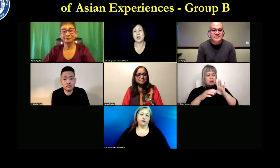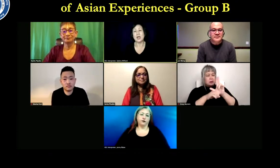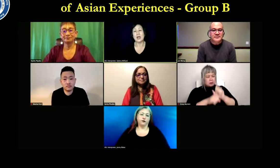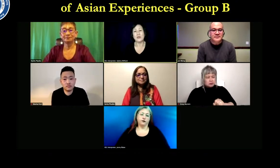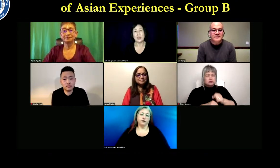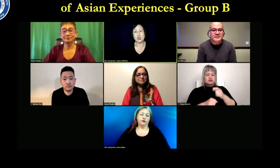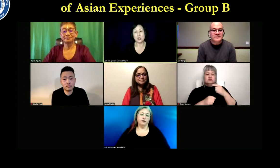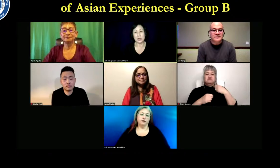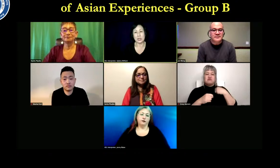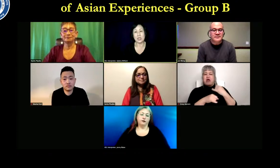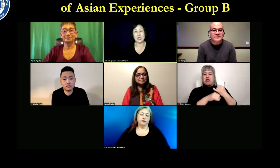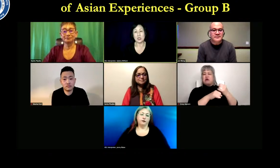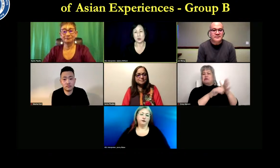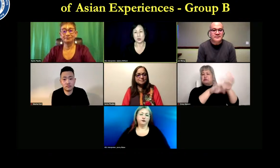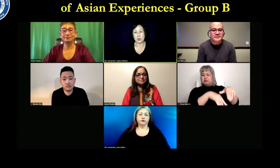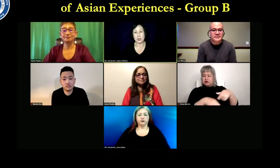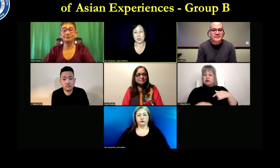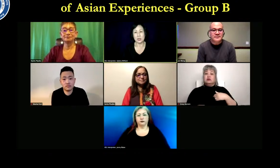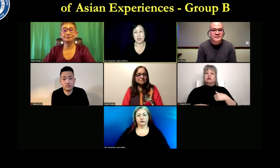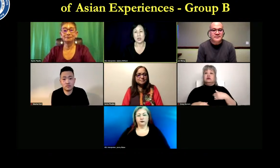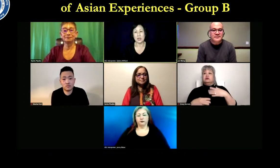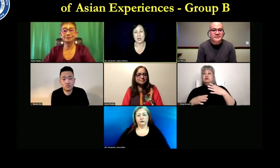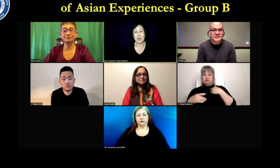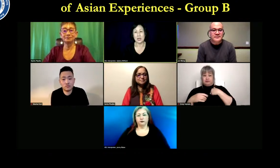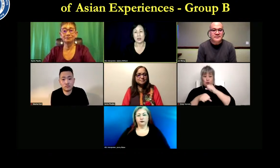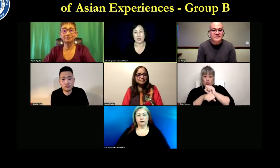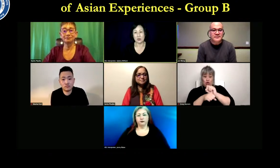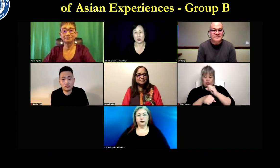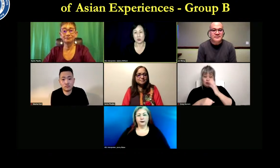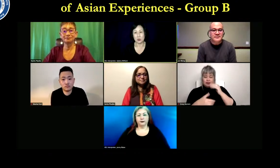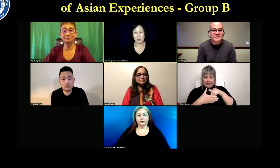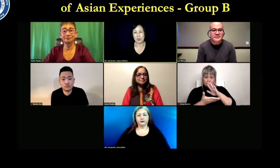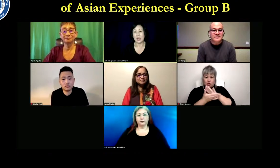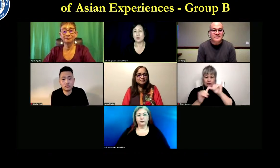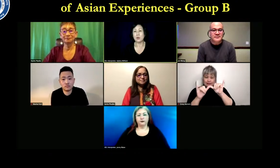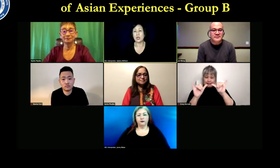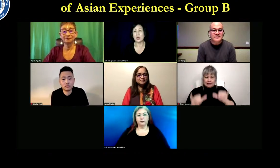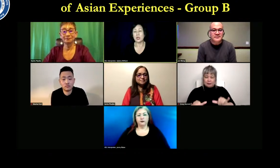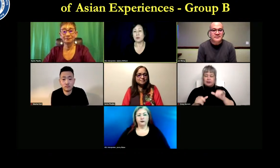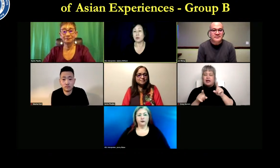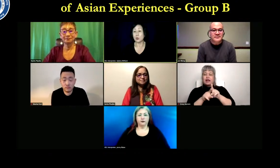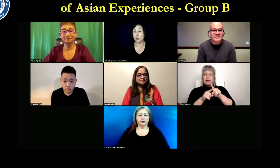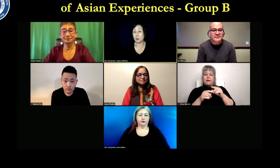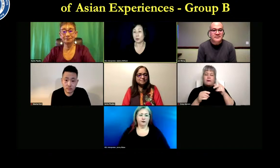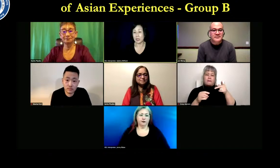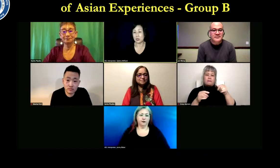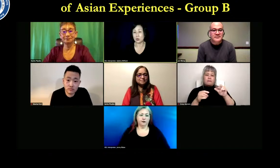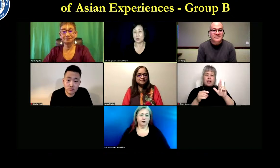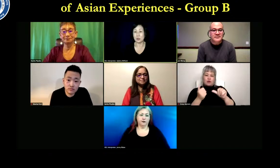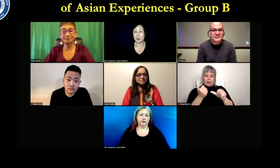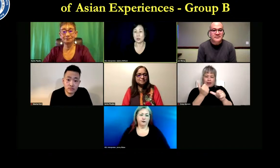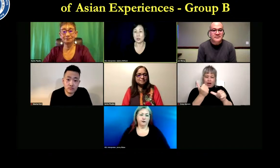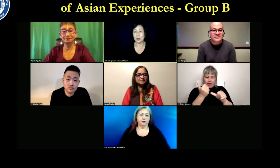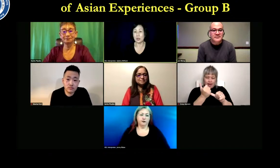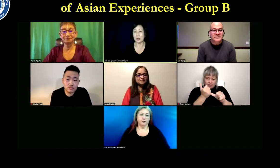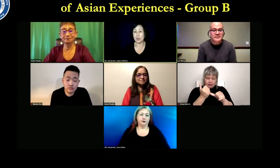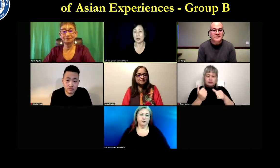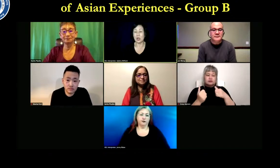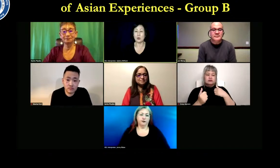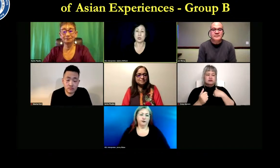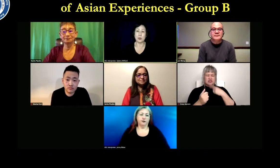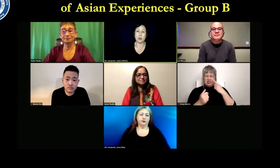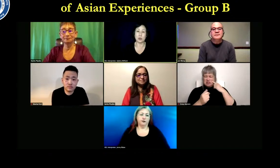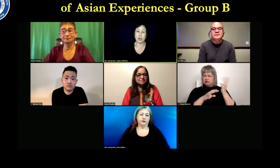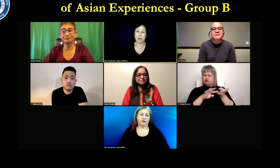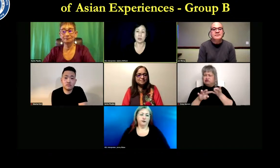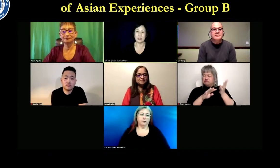so eventually they got used to it at the deaf school. But then when I, in the workplace, or,